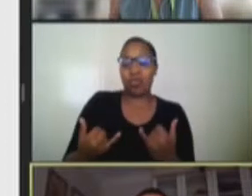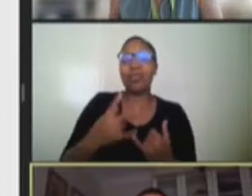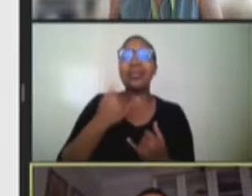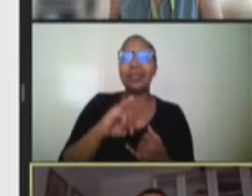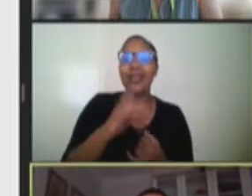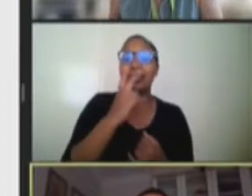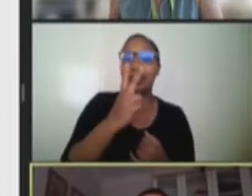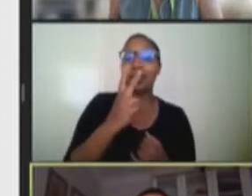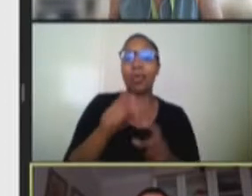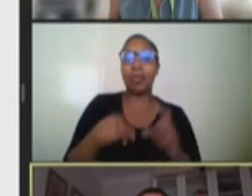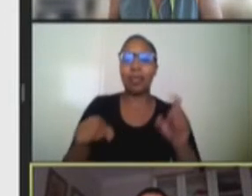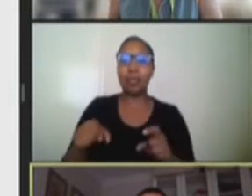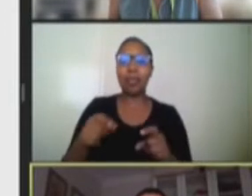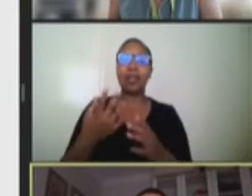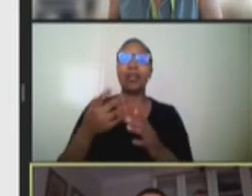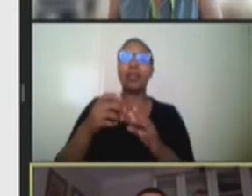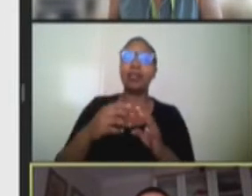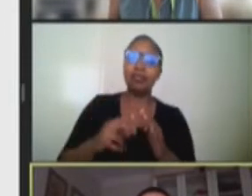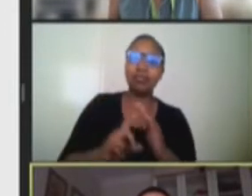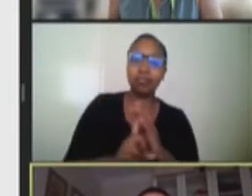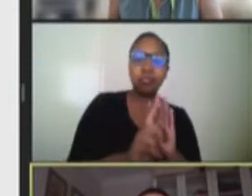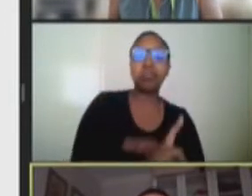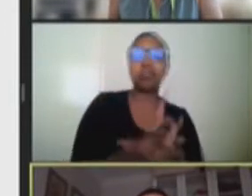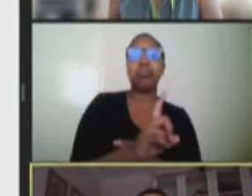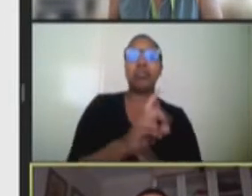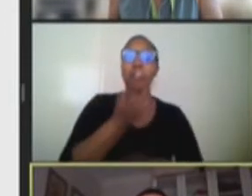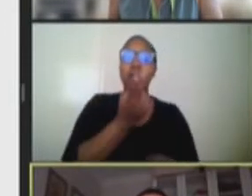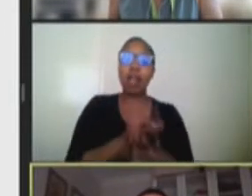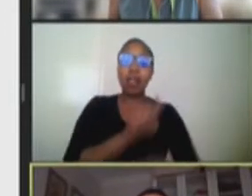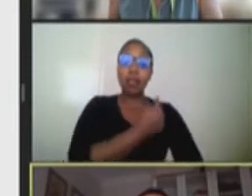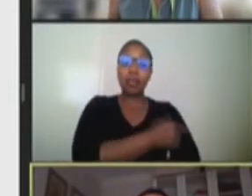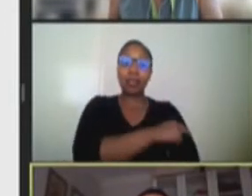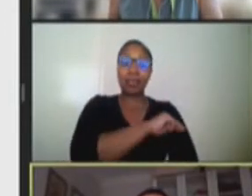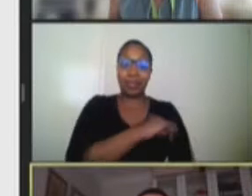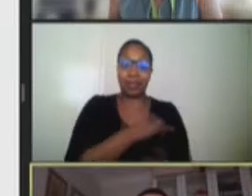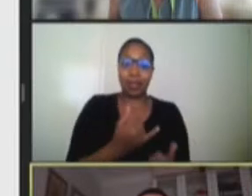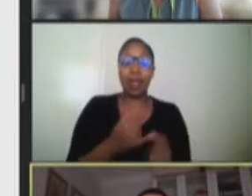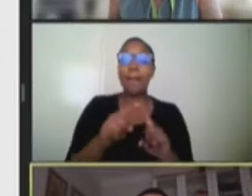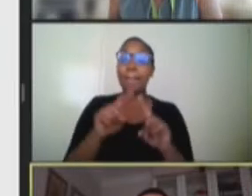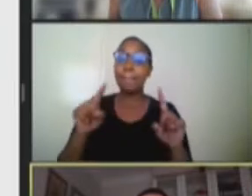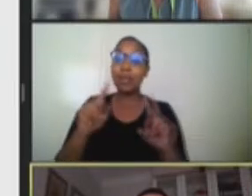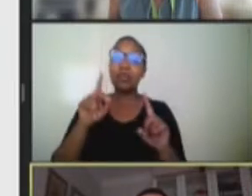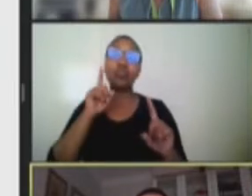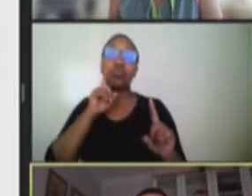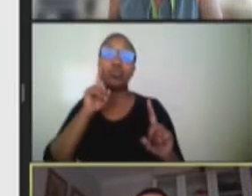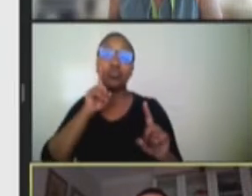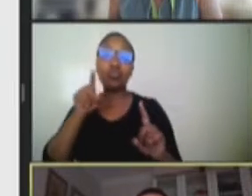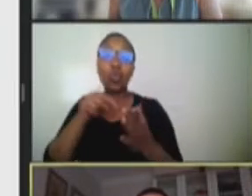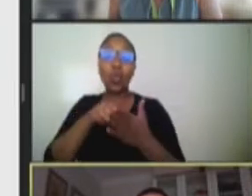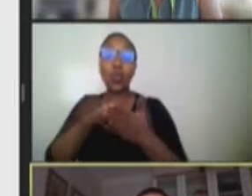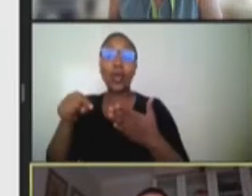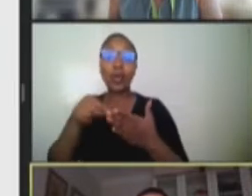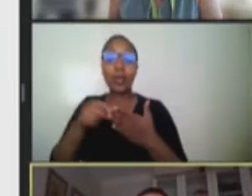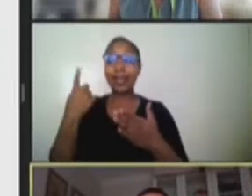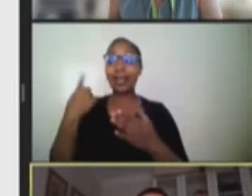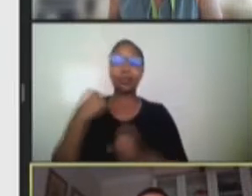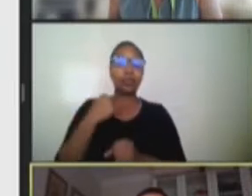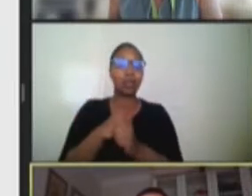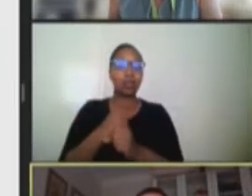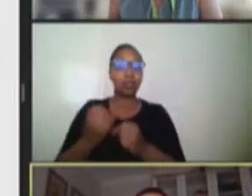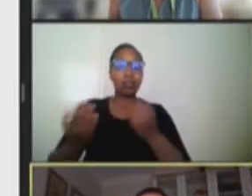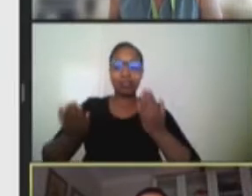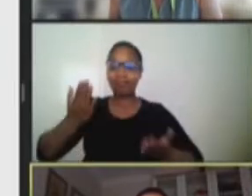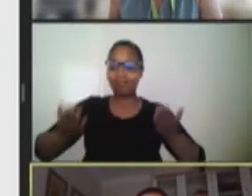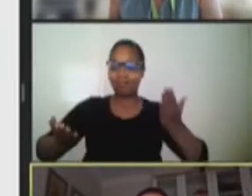proportion of cases admitted. However, when you look at the week-on-week change, you can see the very steep rise in the week-on-week change